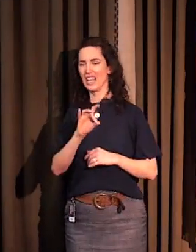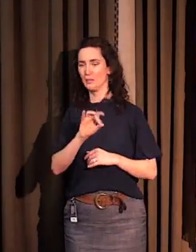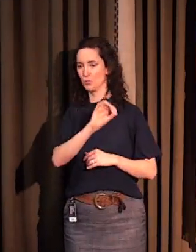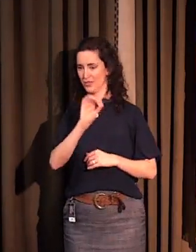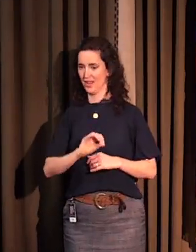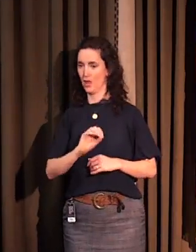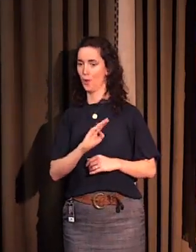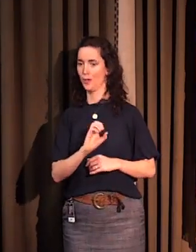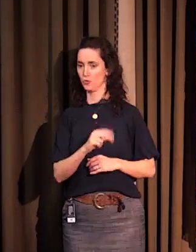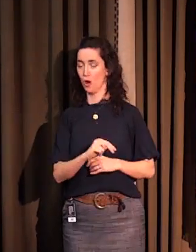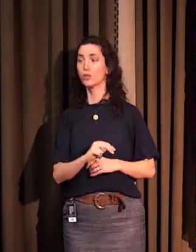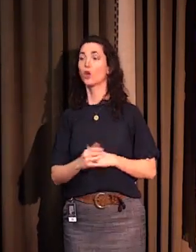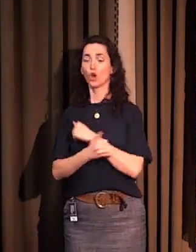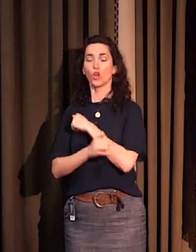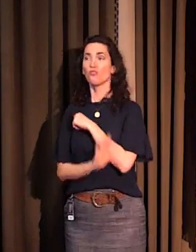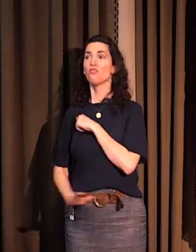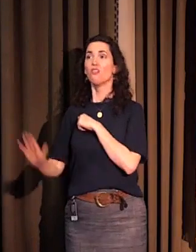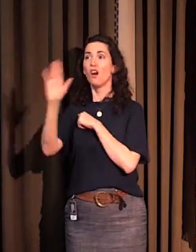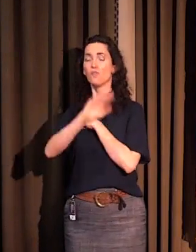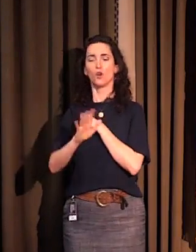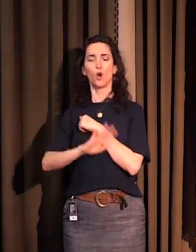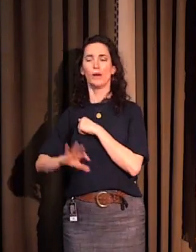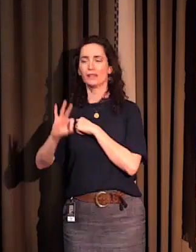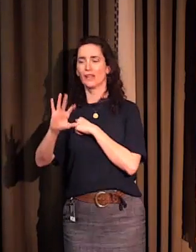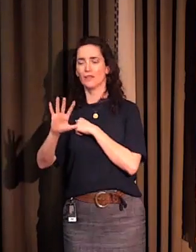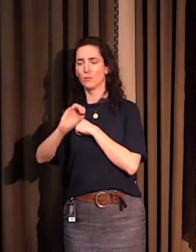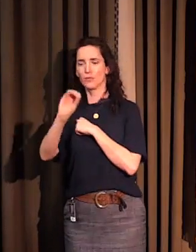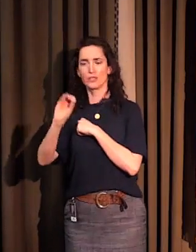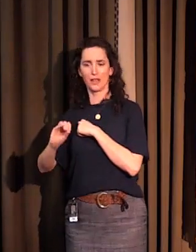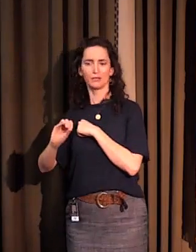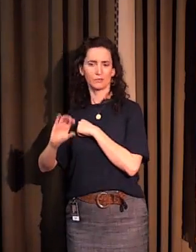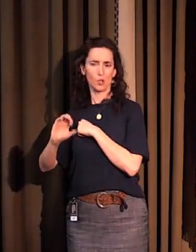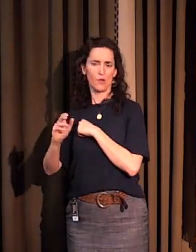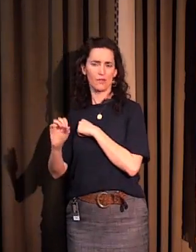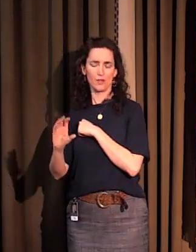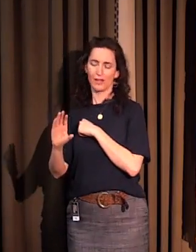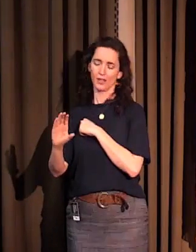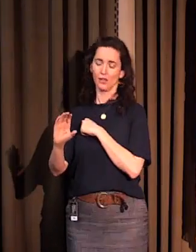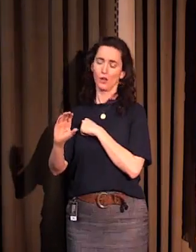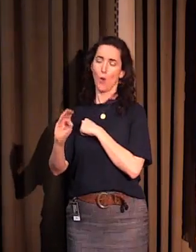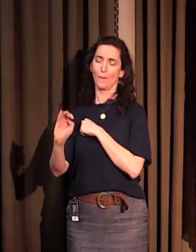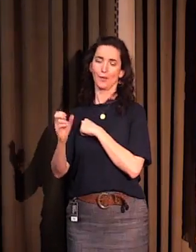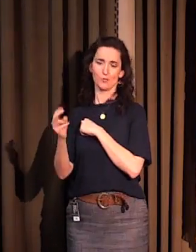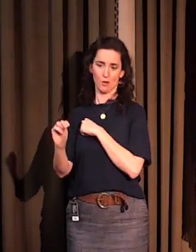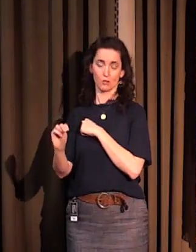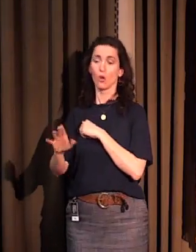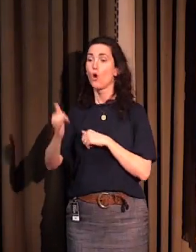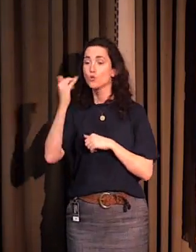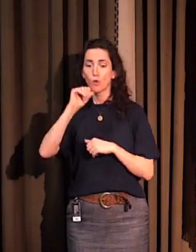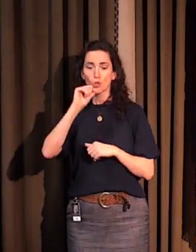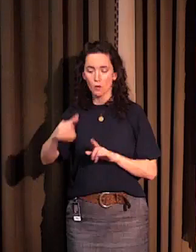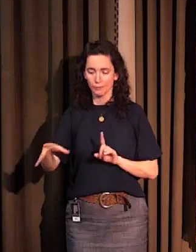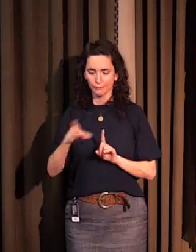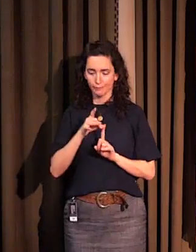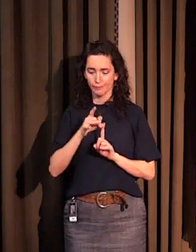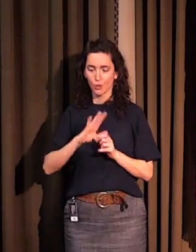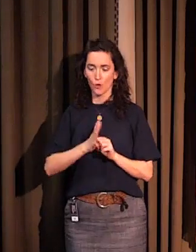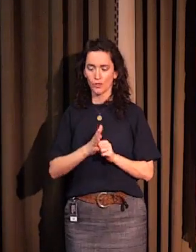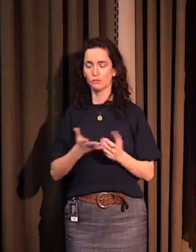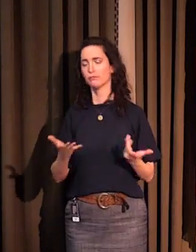cases. So for someone who were to get COVID tomorrow, odds are extremely, extremely likely that is going to be